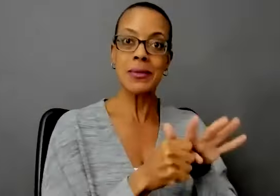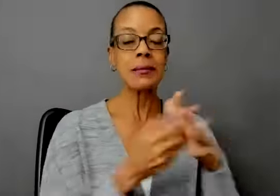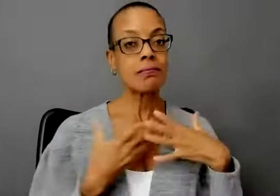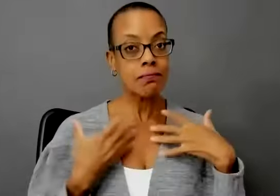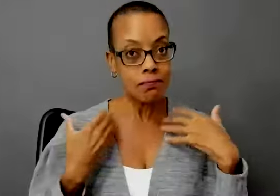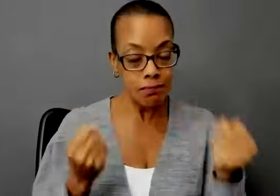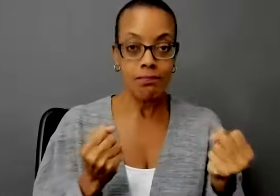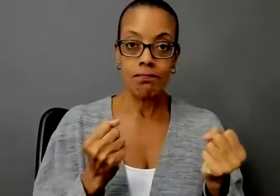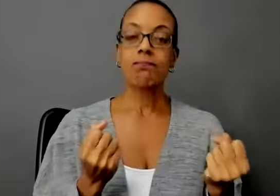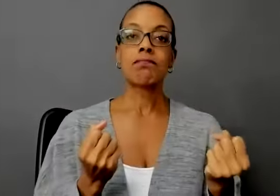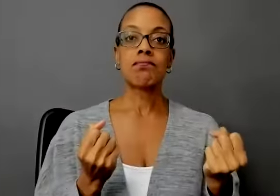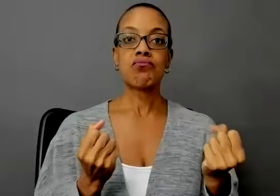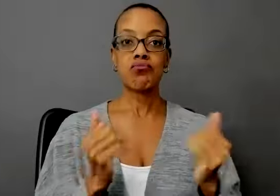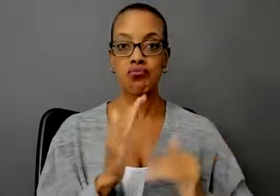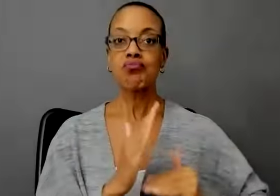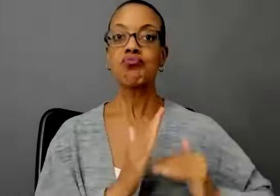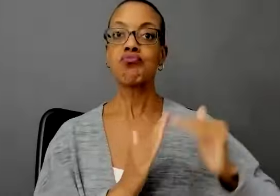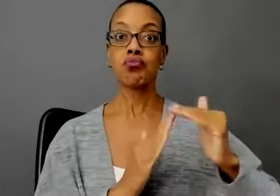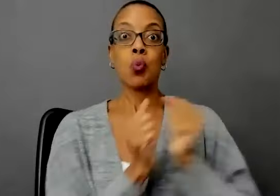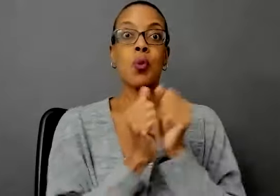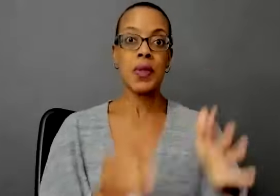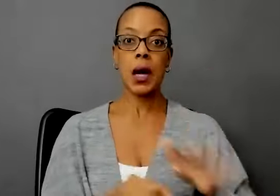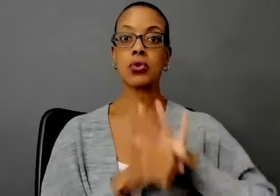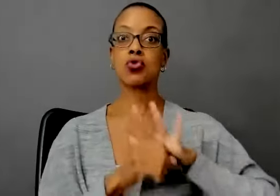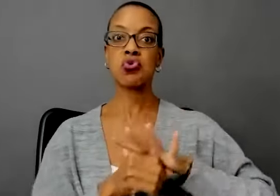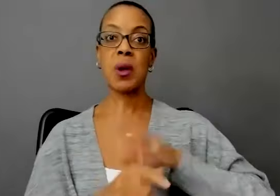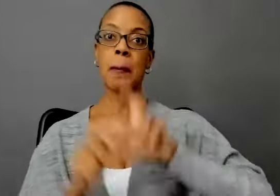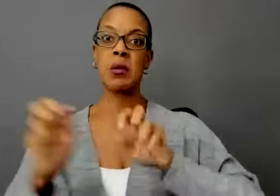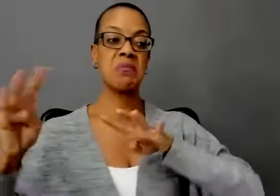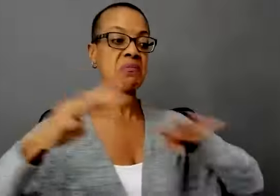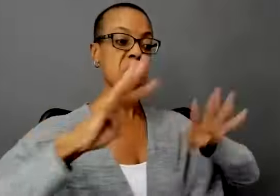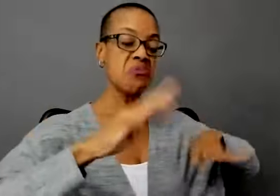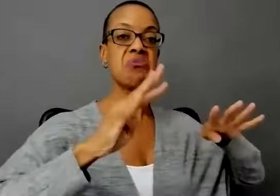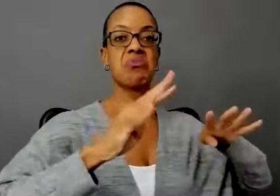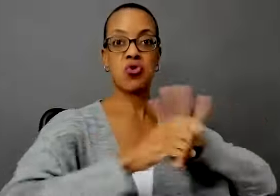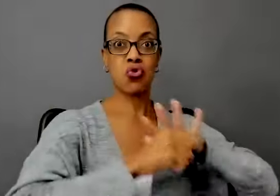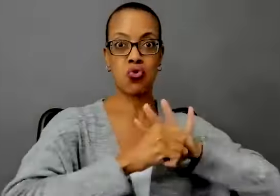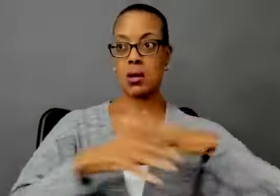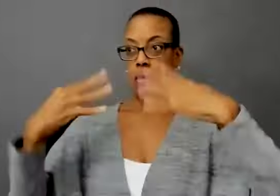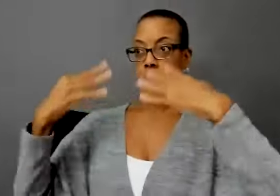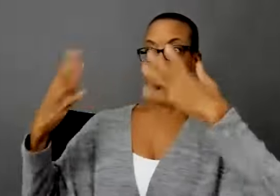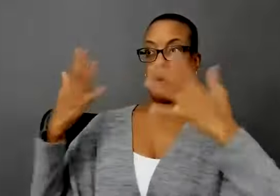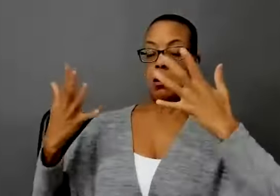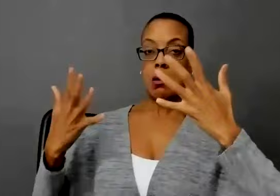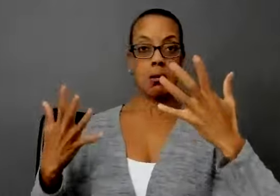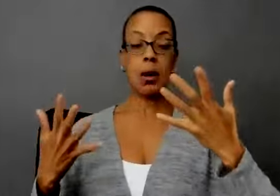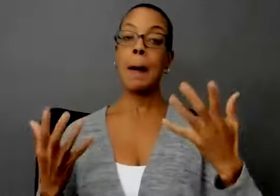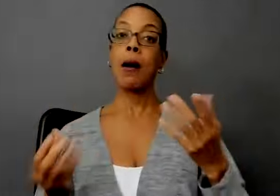journey without the added stress or judgment from the public. And some victims feel safer providing testimony